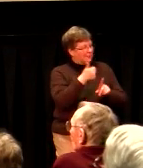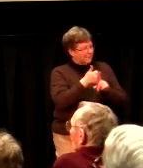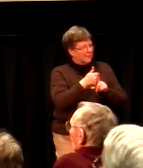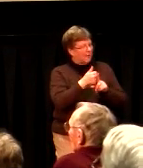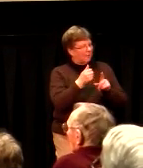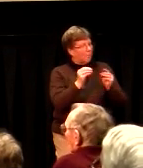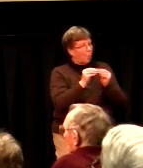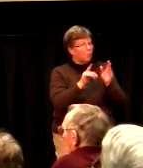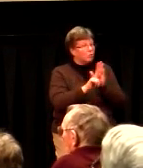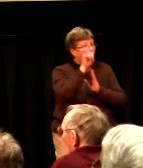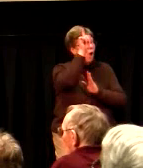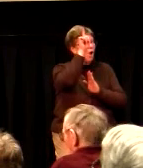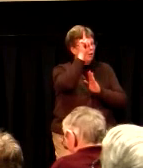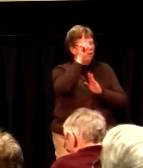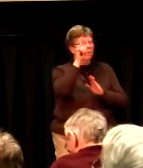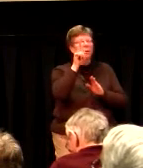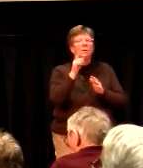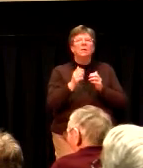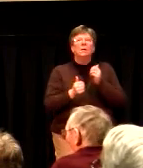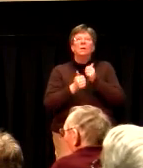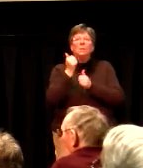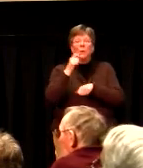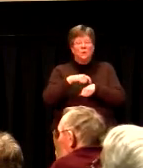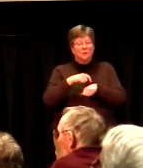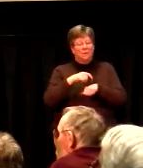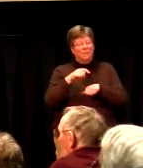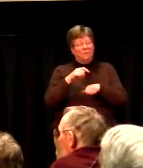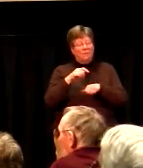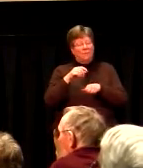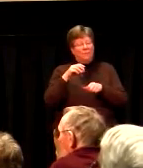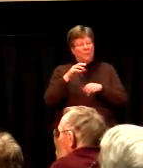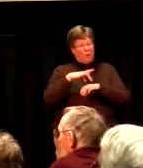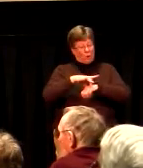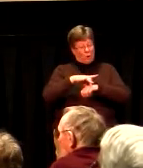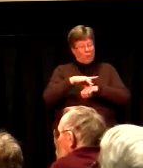In most parts of the world where there is permafrost, the active